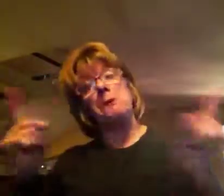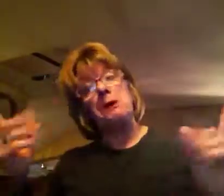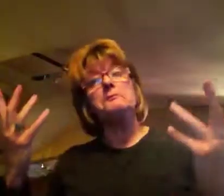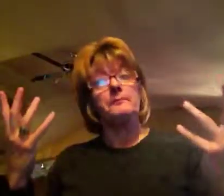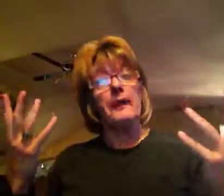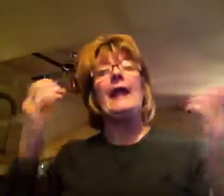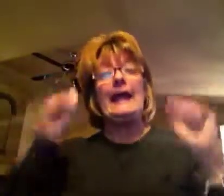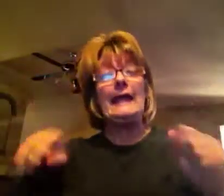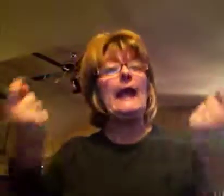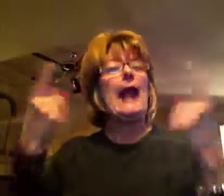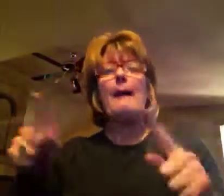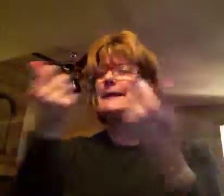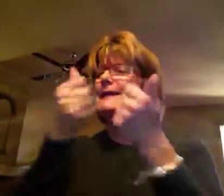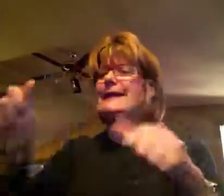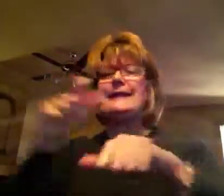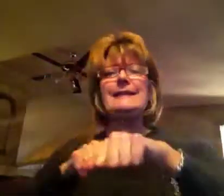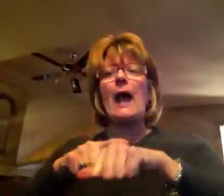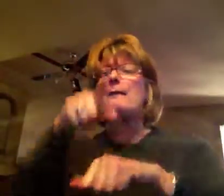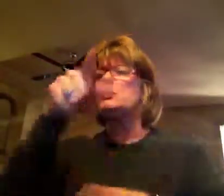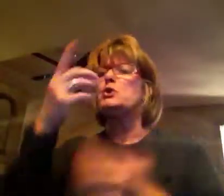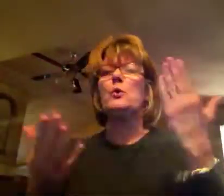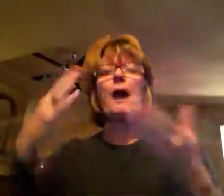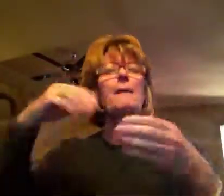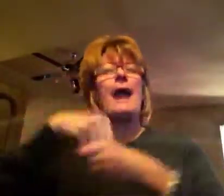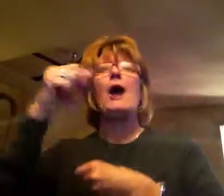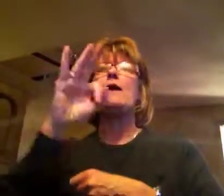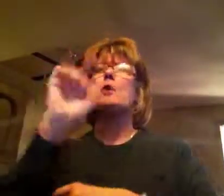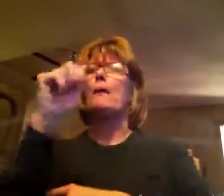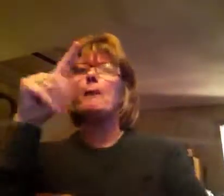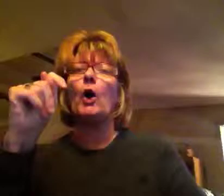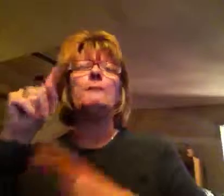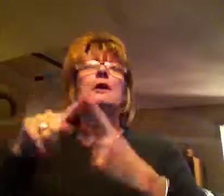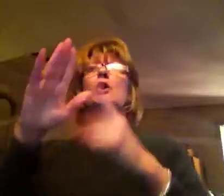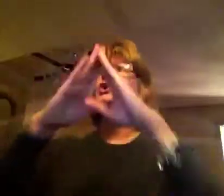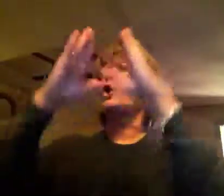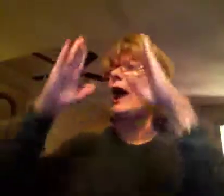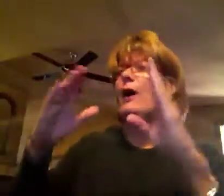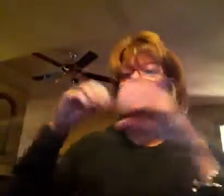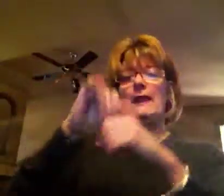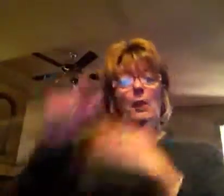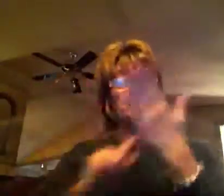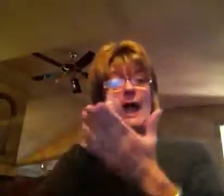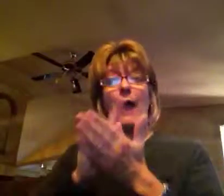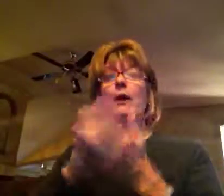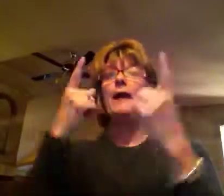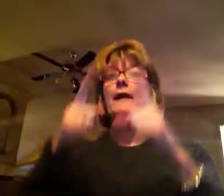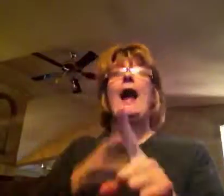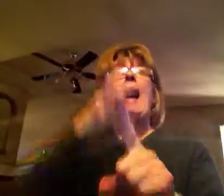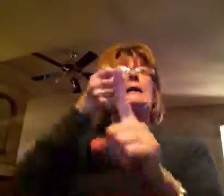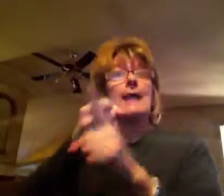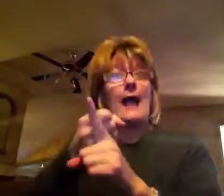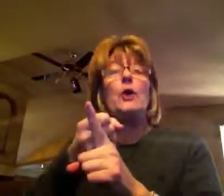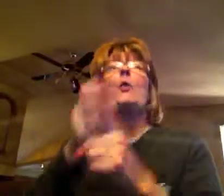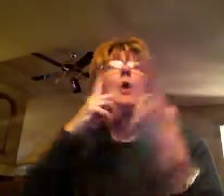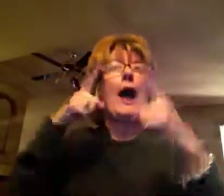it can happen at any time. You might be venturing out of your apartment or your house, and in those few hours an attack might just strike in the middle of a grocery